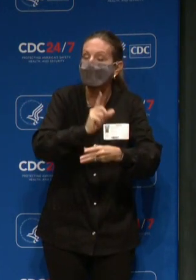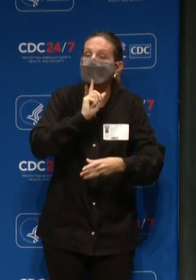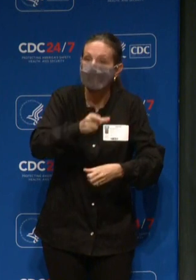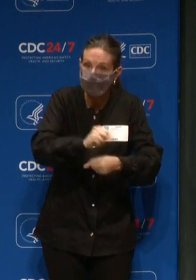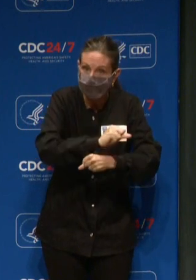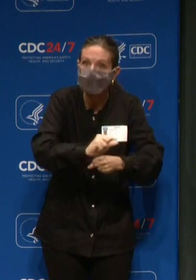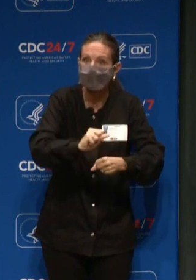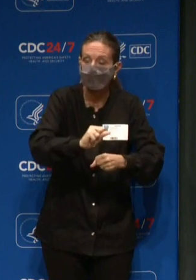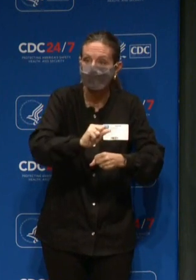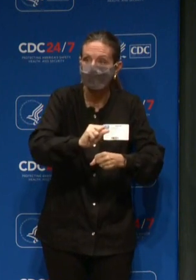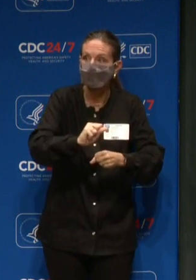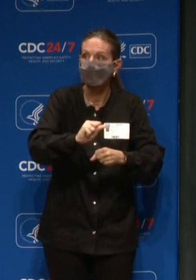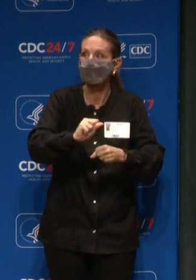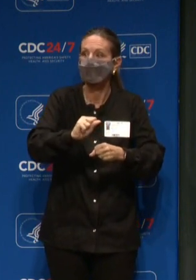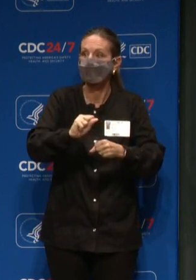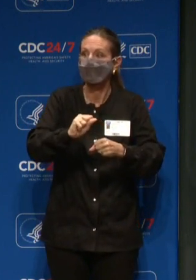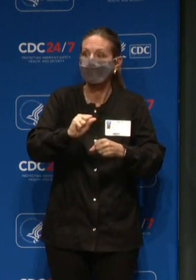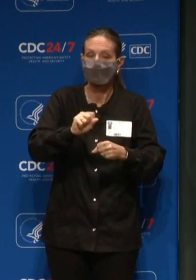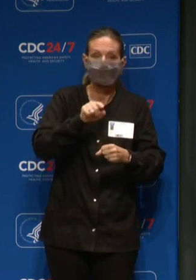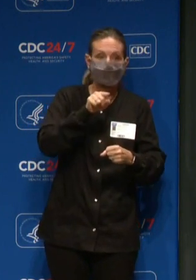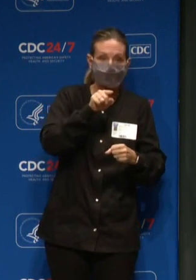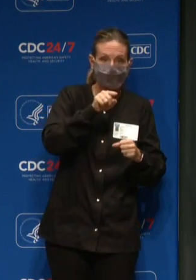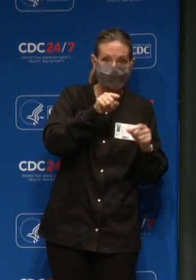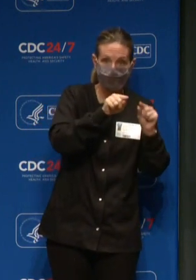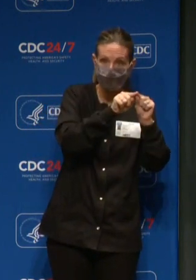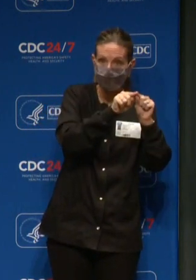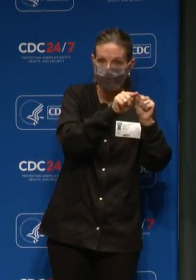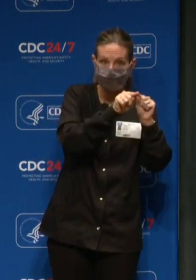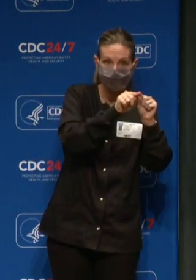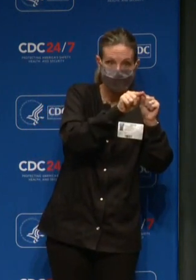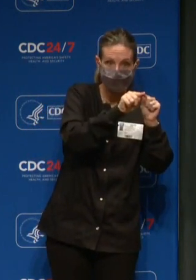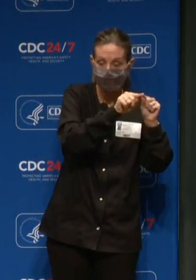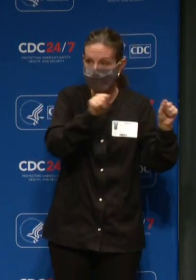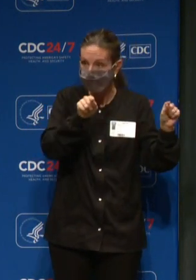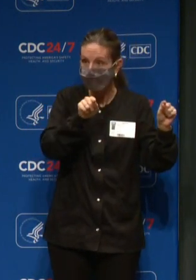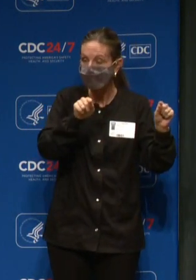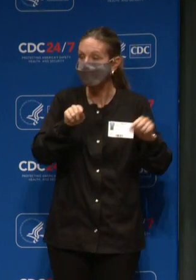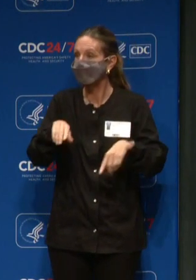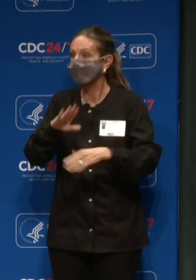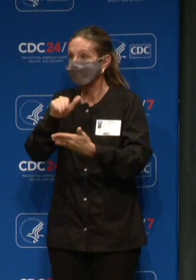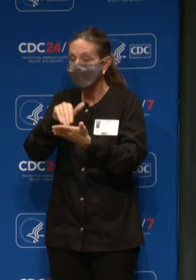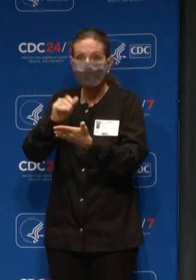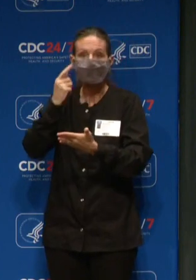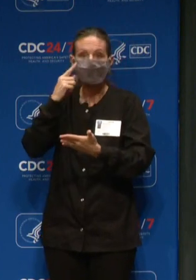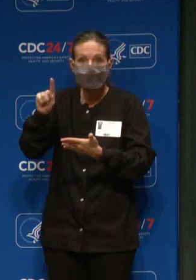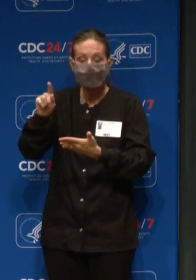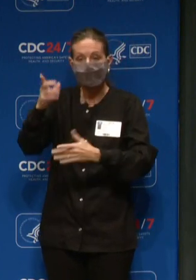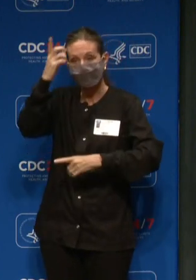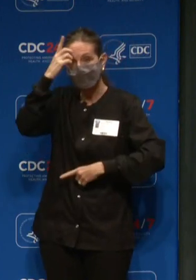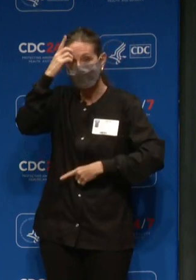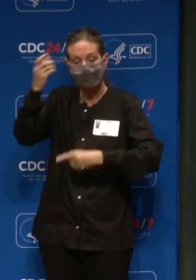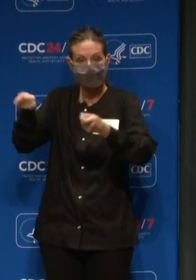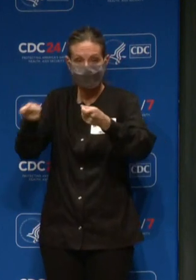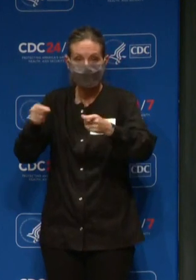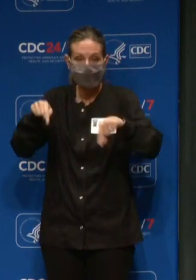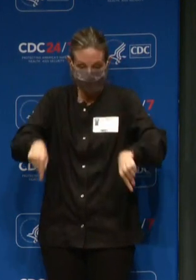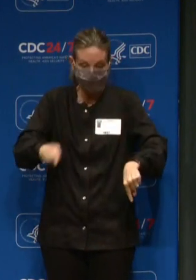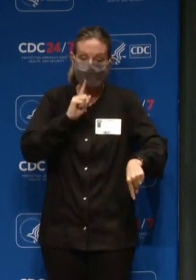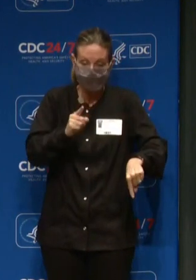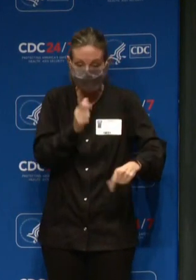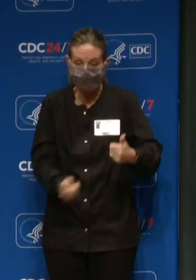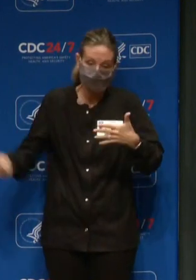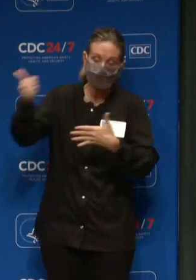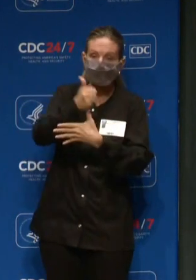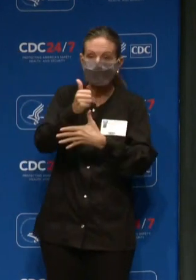are named the blank Centers for Disease Control and Prevention, named after this very institution. So this is a crown jewel